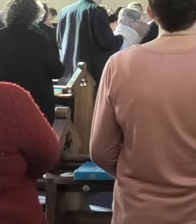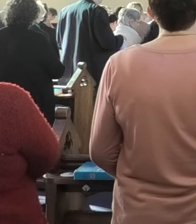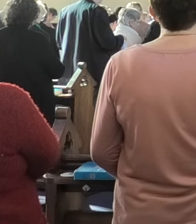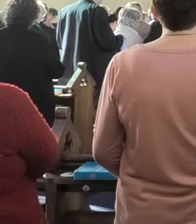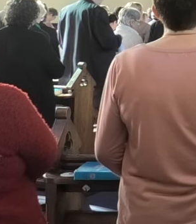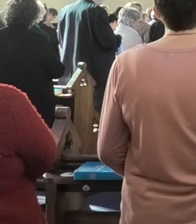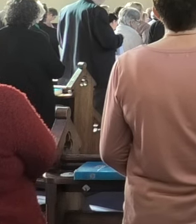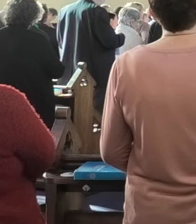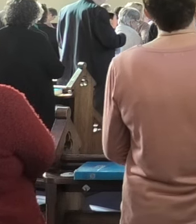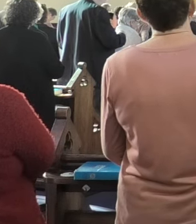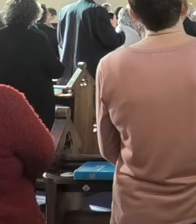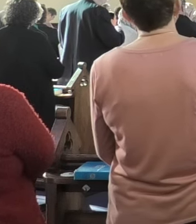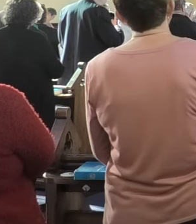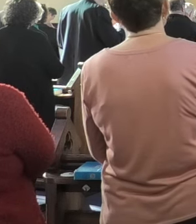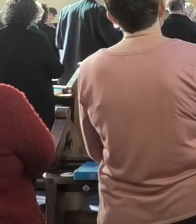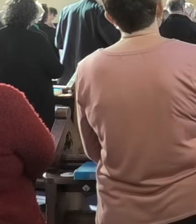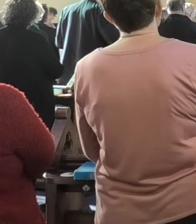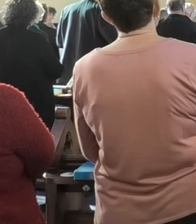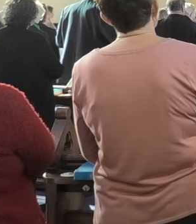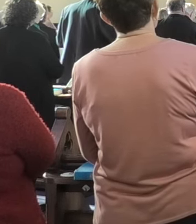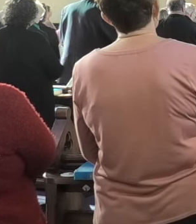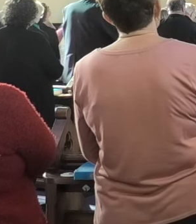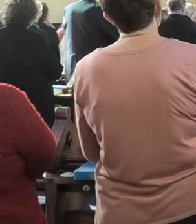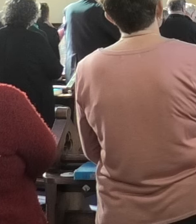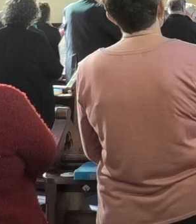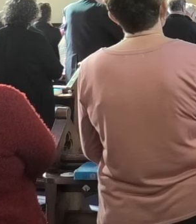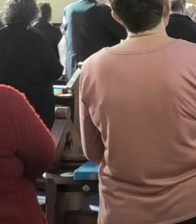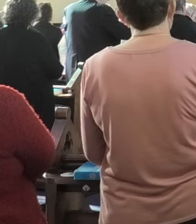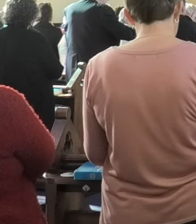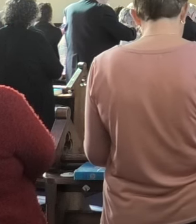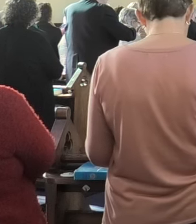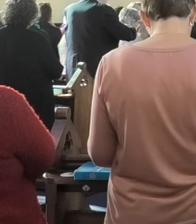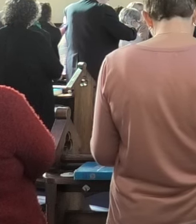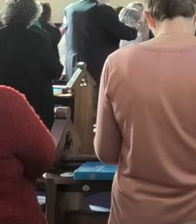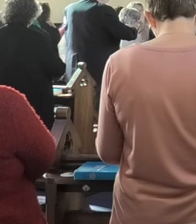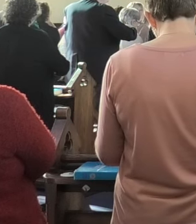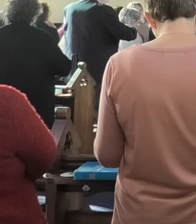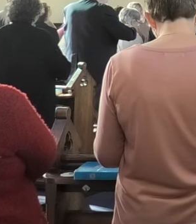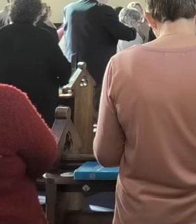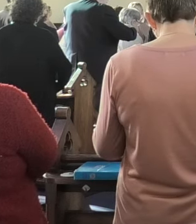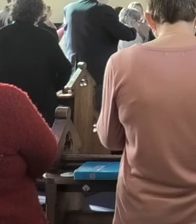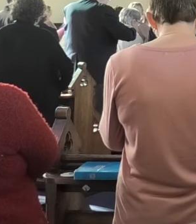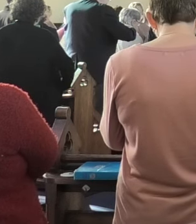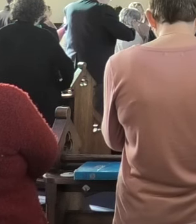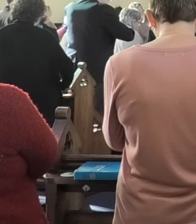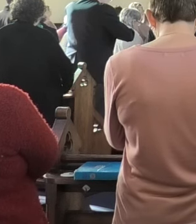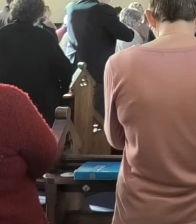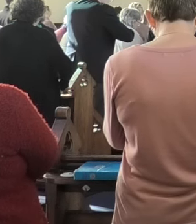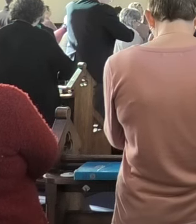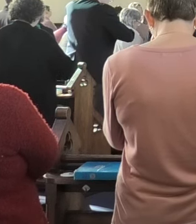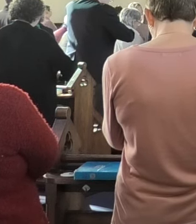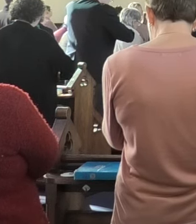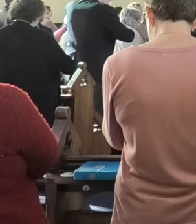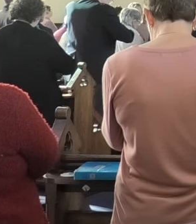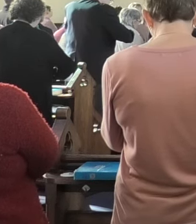In Jeremiah chapter 29, verse 11, the Lord said, "For I know the plans I have for you, plans to prosper you and not to harm you, plans